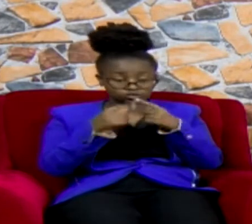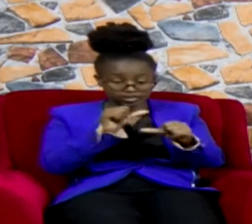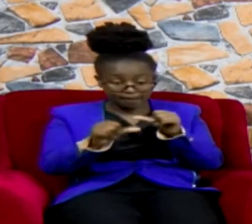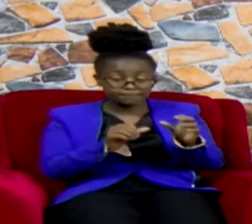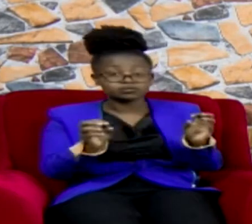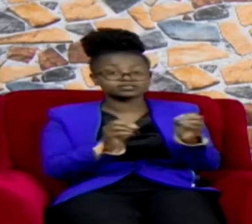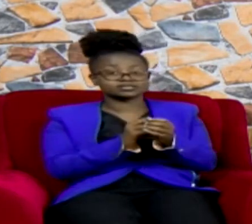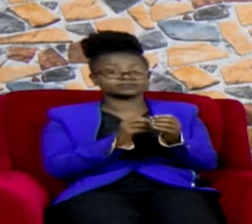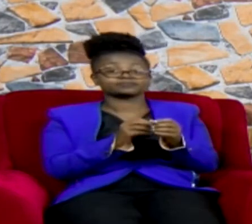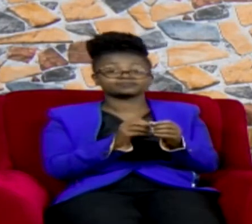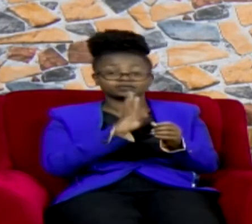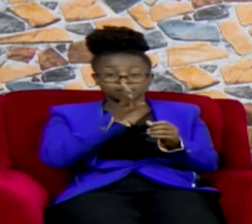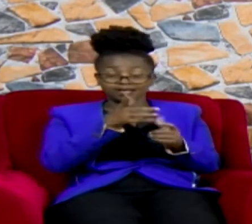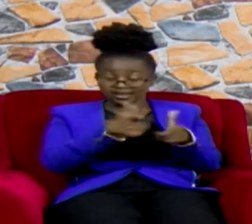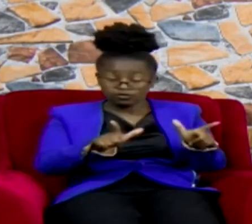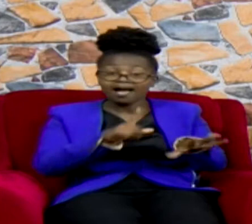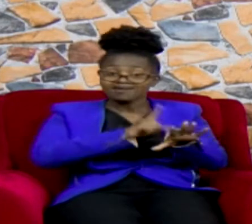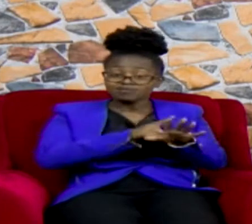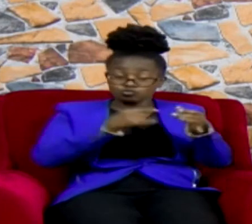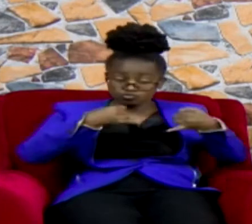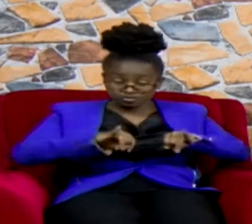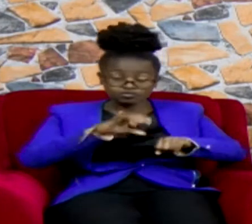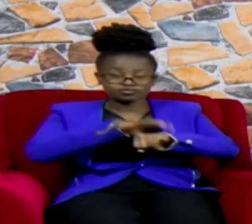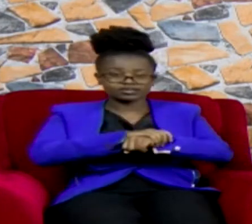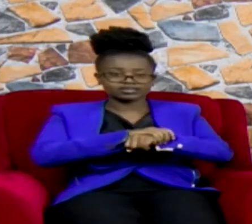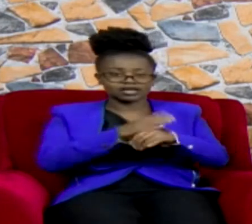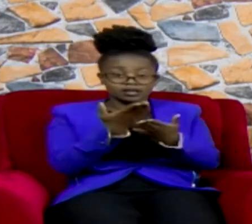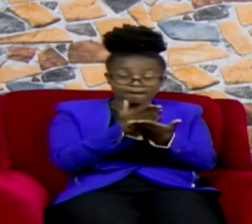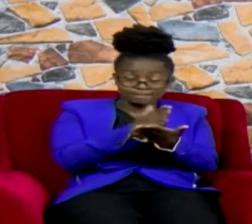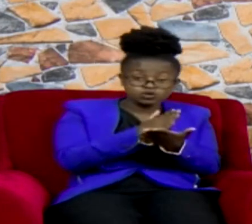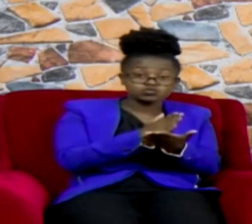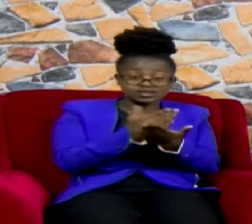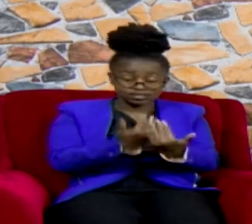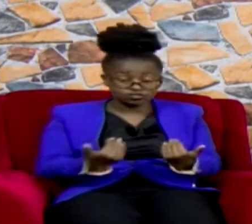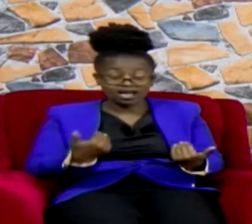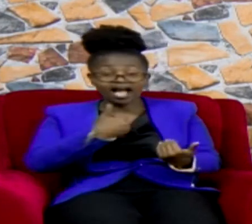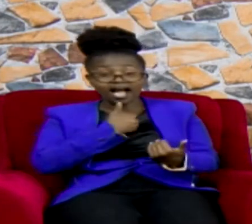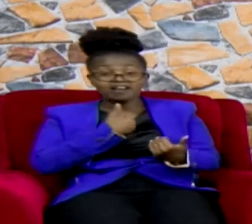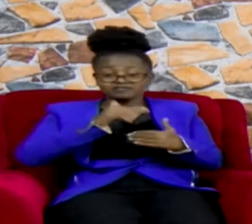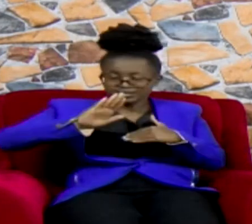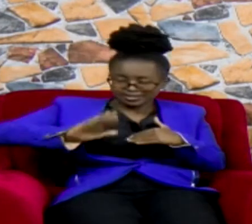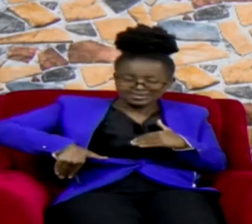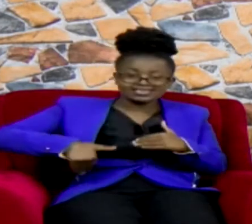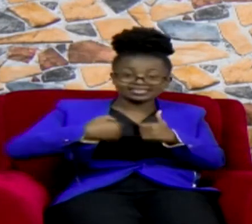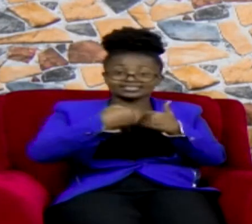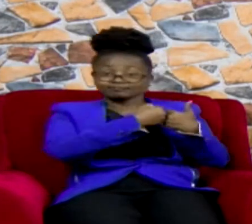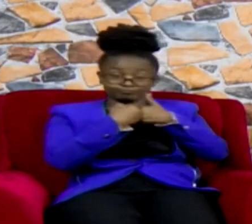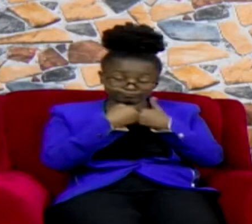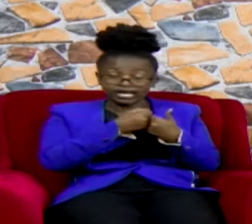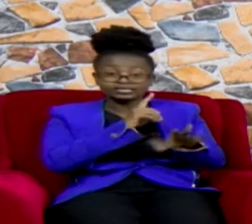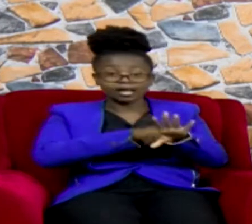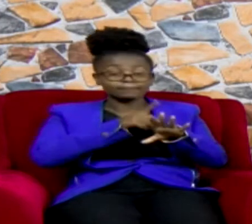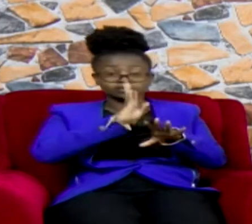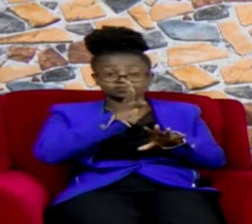clear distinction. So when we're trying to get to a certain between a child having delayed milestone of speech